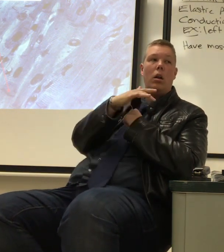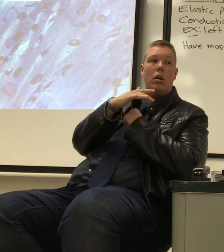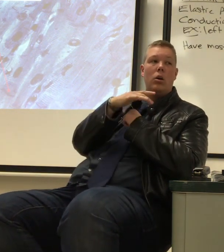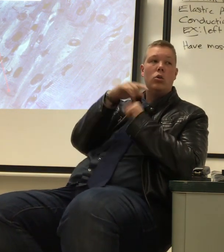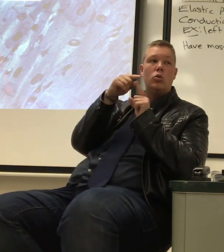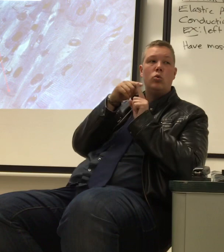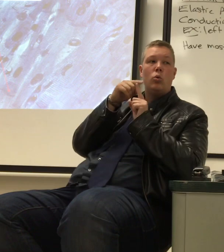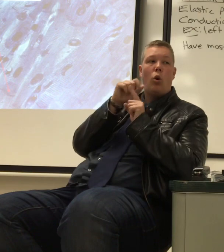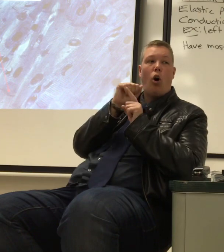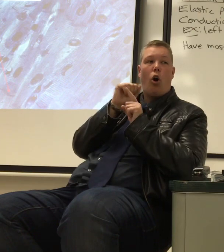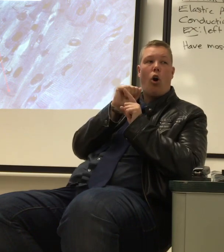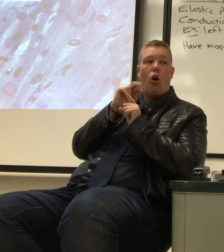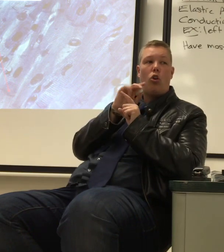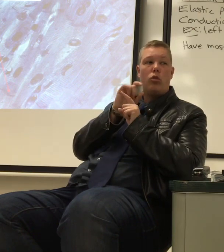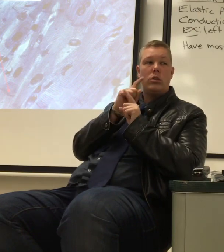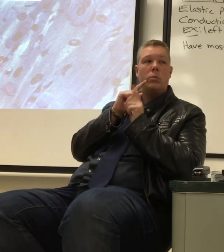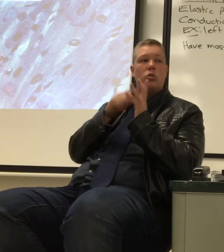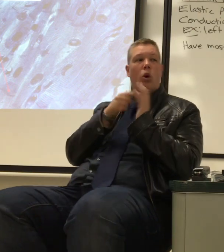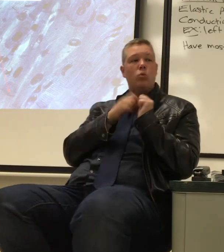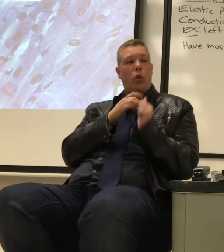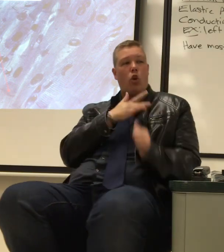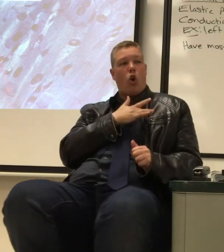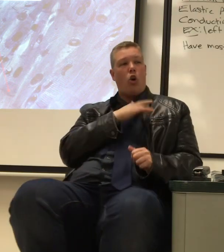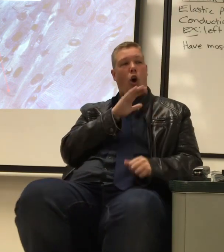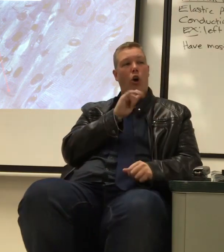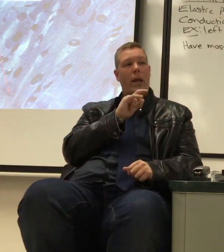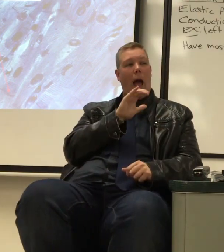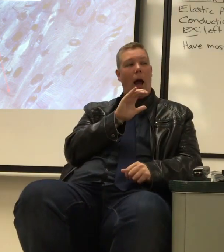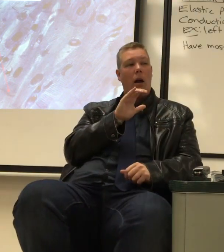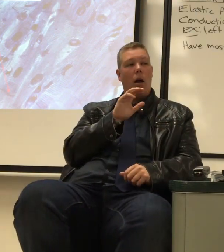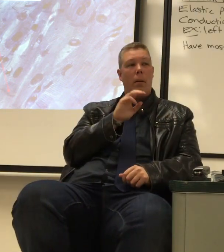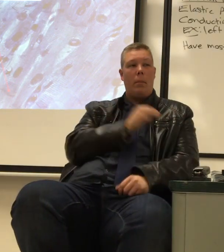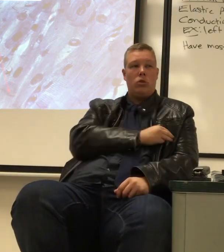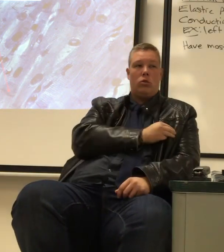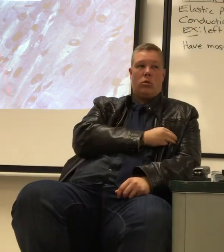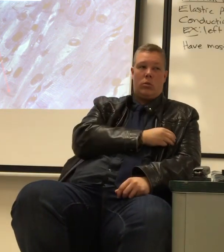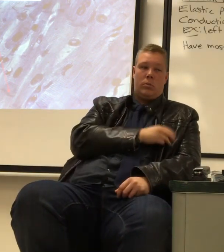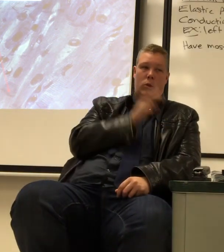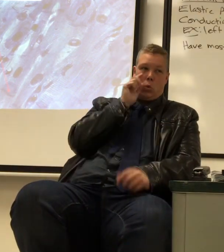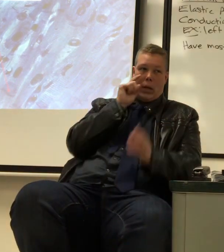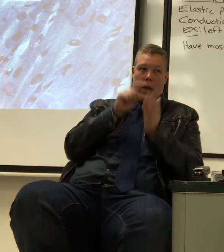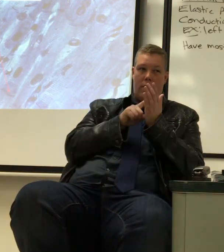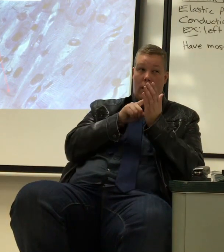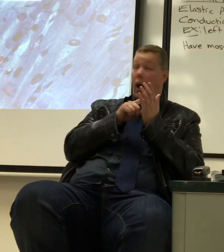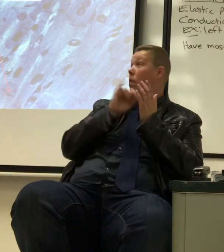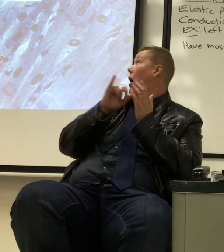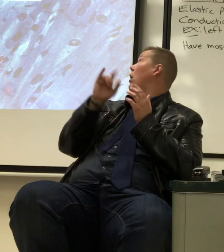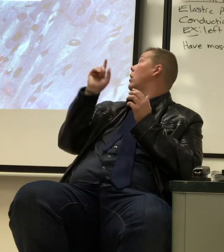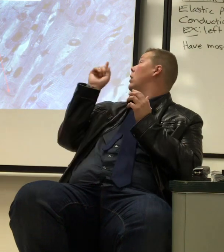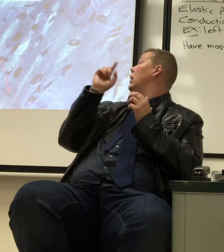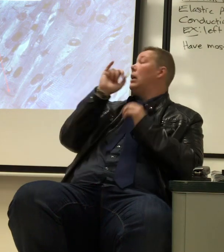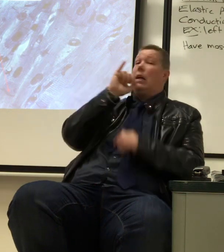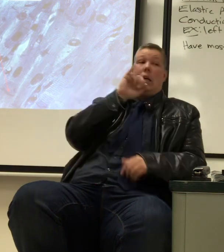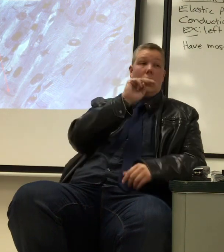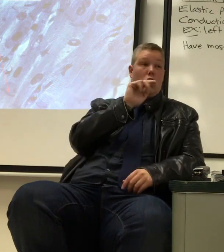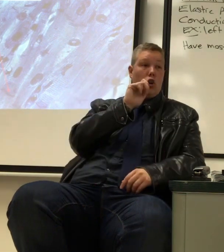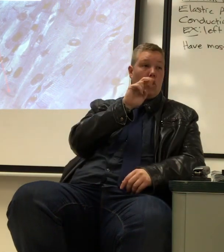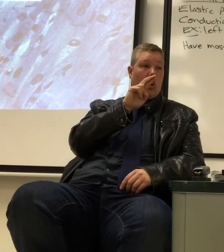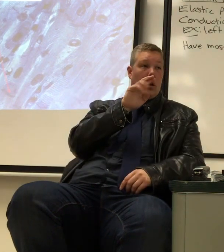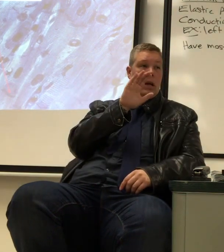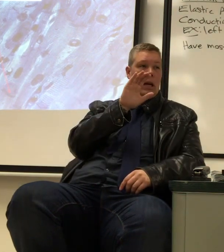arteries, but it starts with the cardiac muscle, and you may have to identify intercalated discs. Okay, any dark bar,